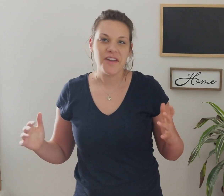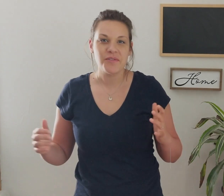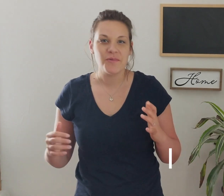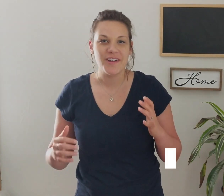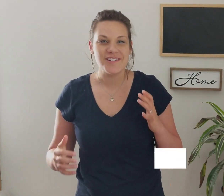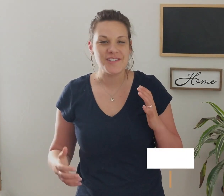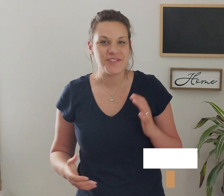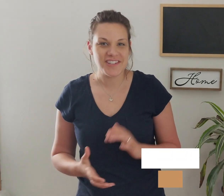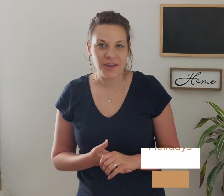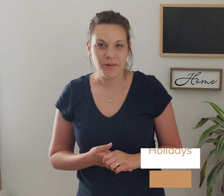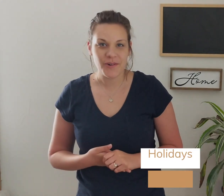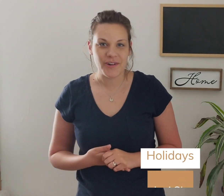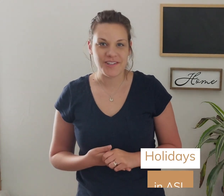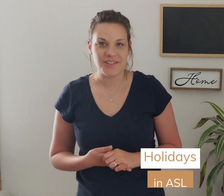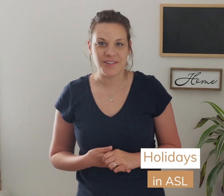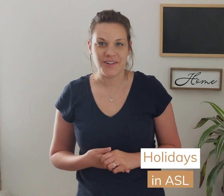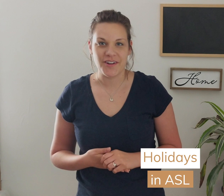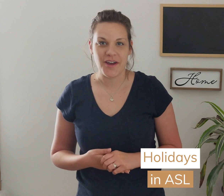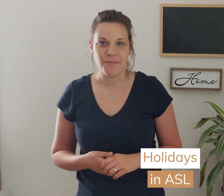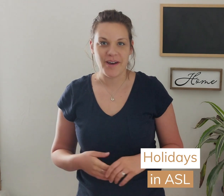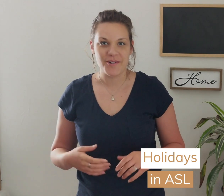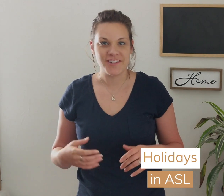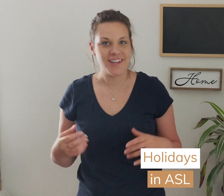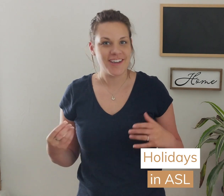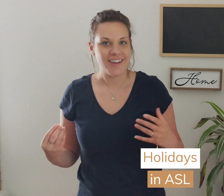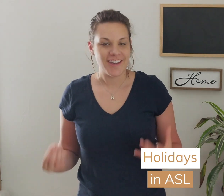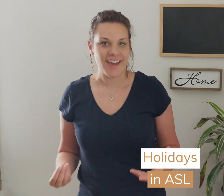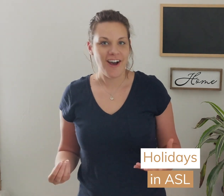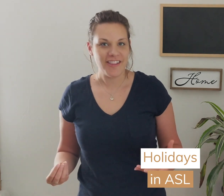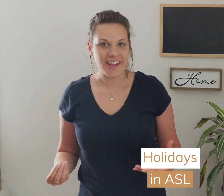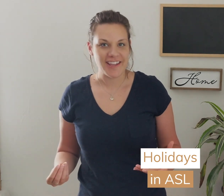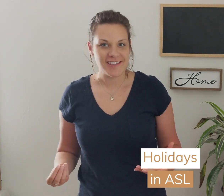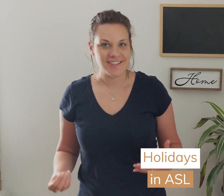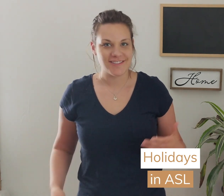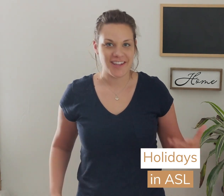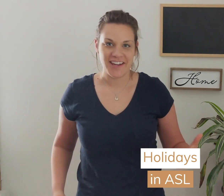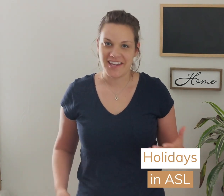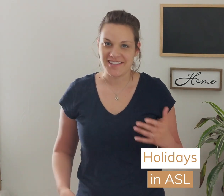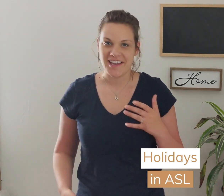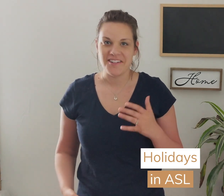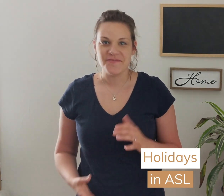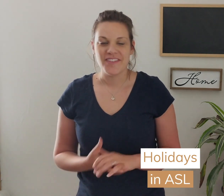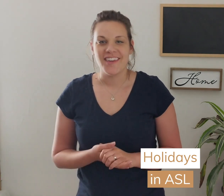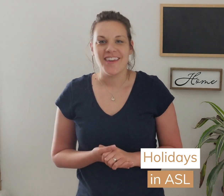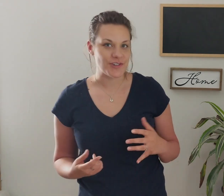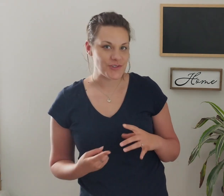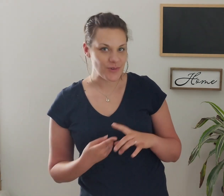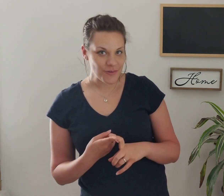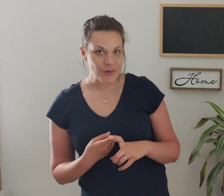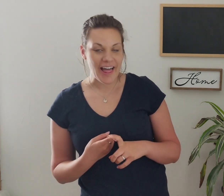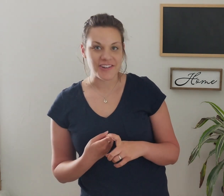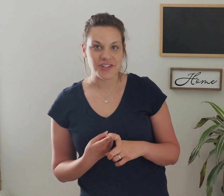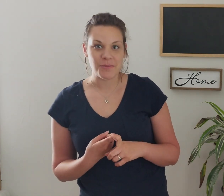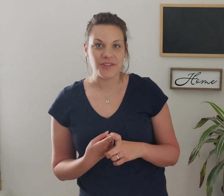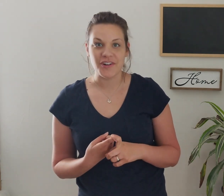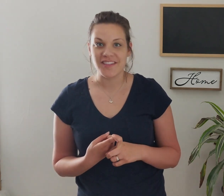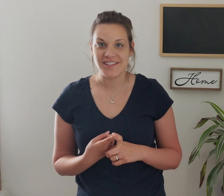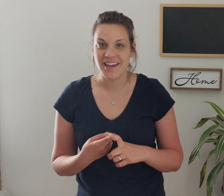Hi everyone, so today we're going to learn about holidays in ASL. First one, we'll actually be learning the sign